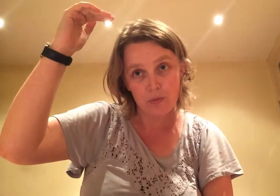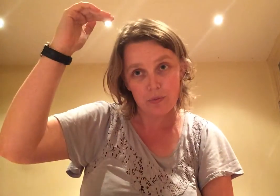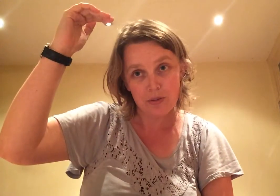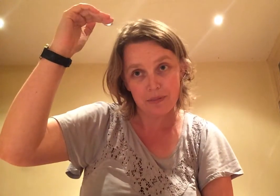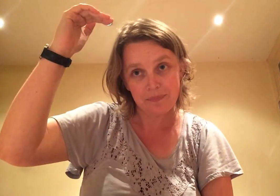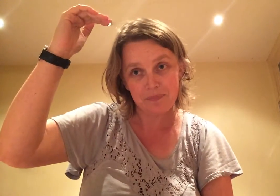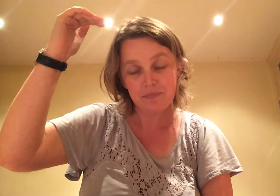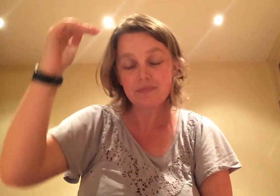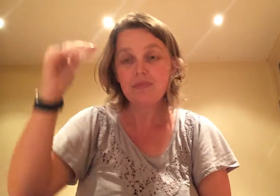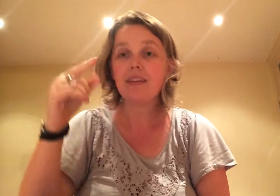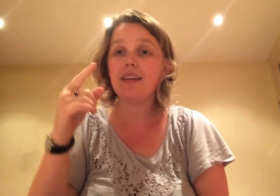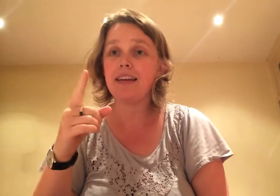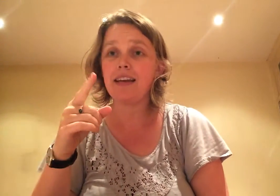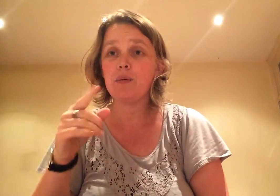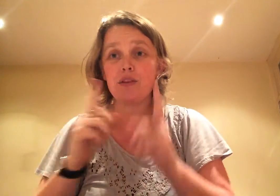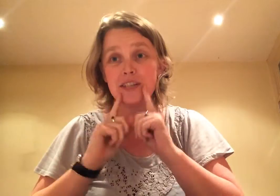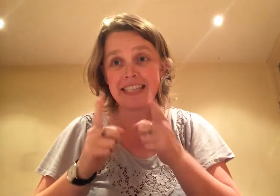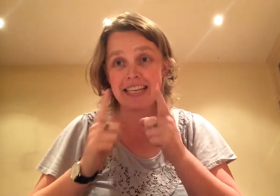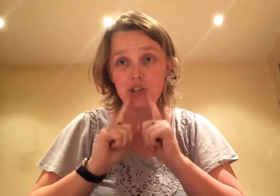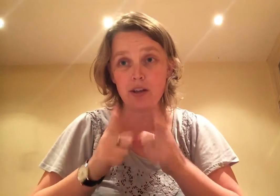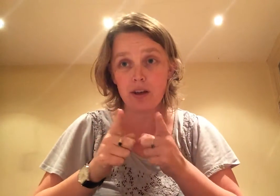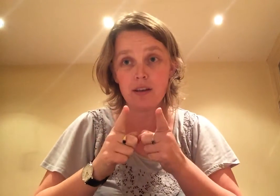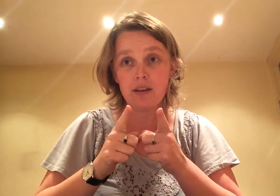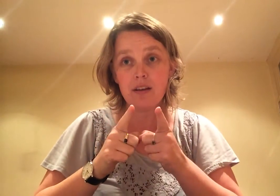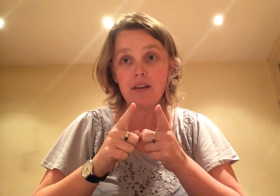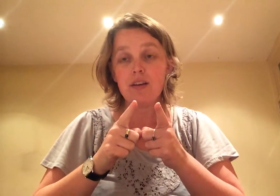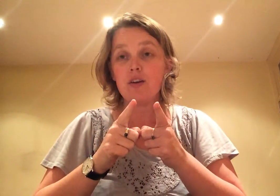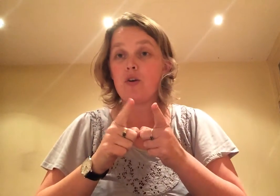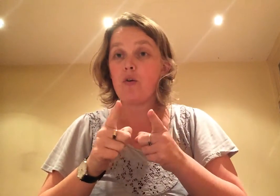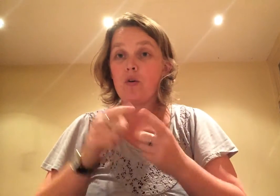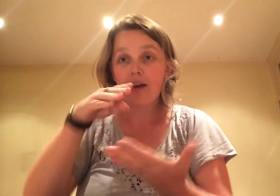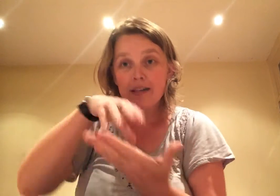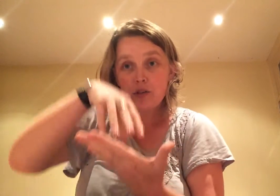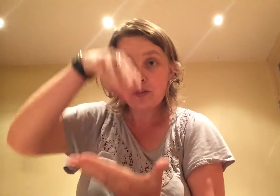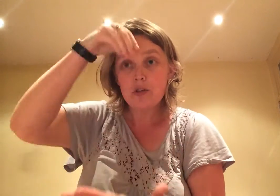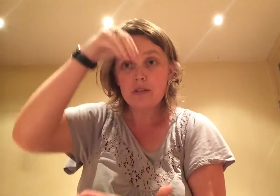adult, okay, whether you're a teacher or a student